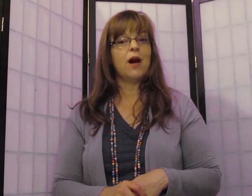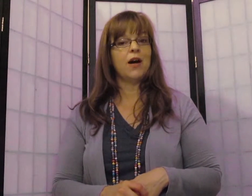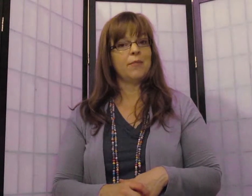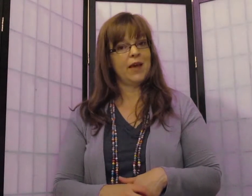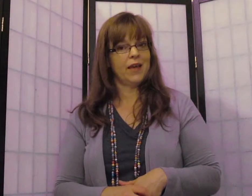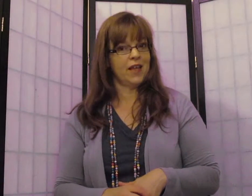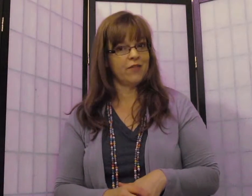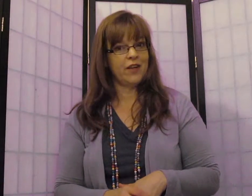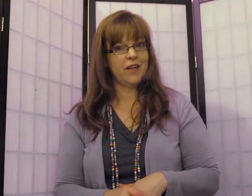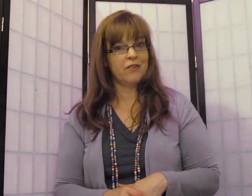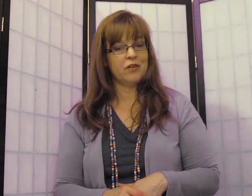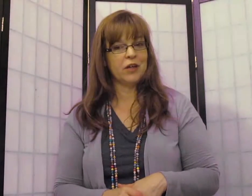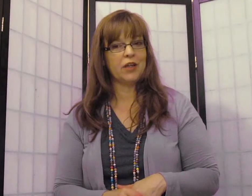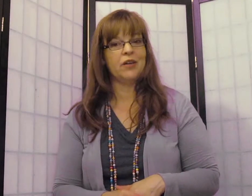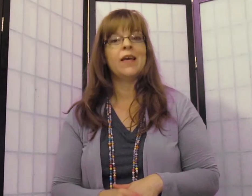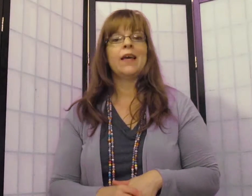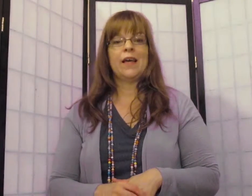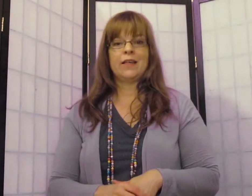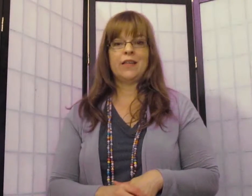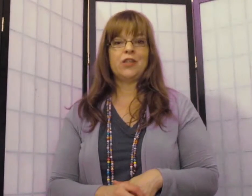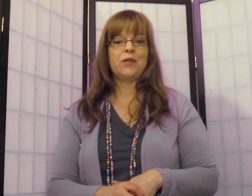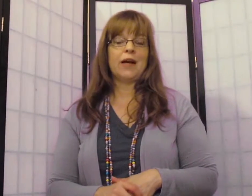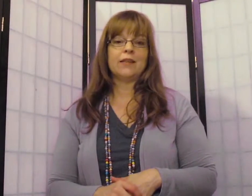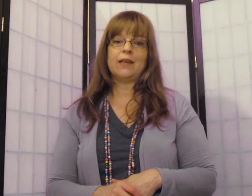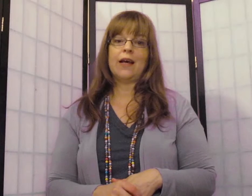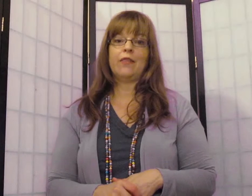I'll make another video for you and teach you how to sign